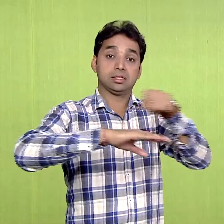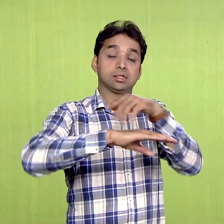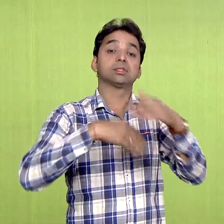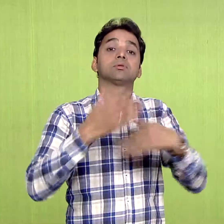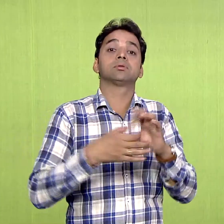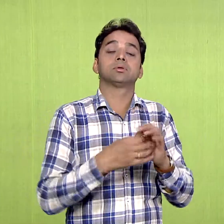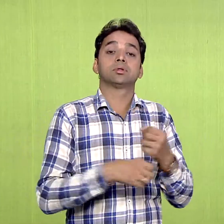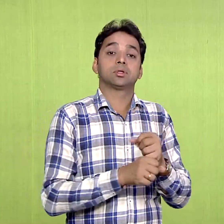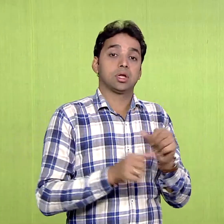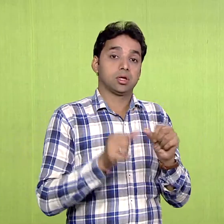the Dravida style.